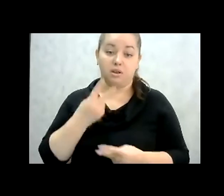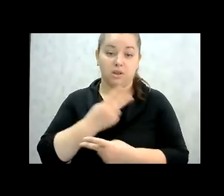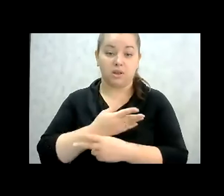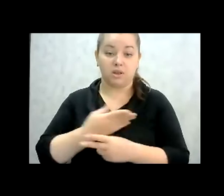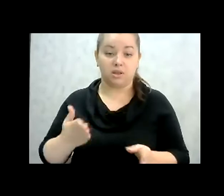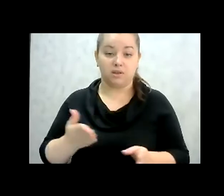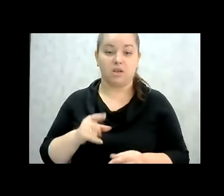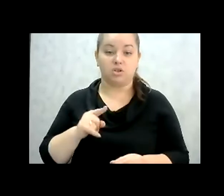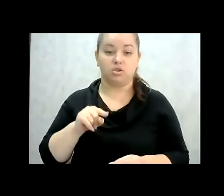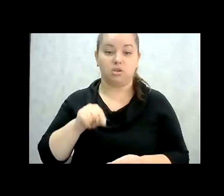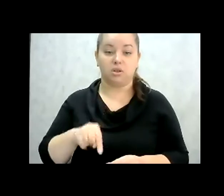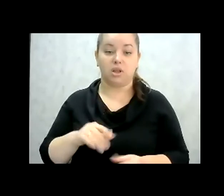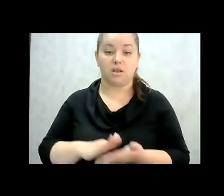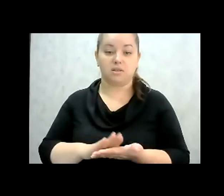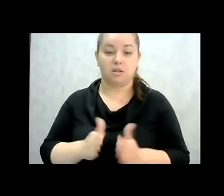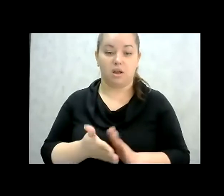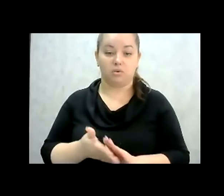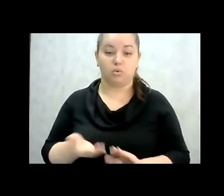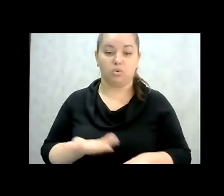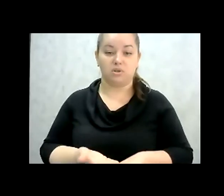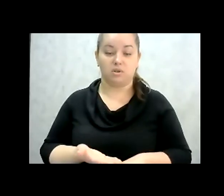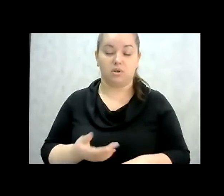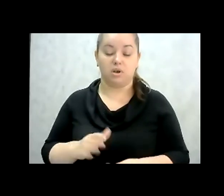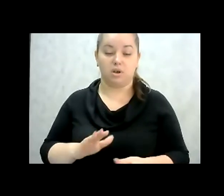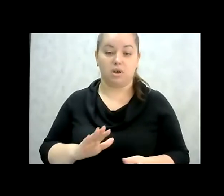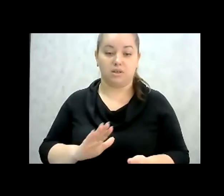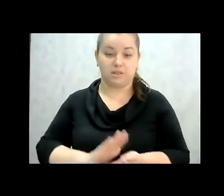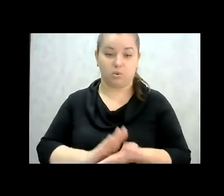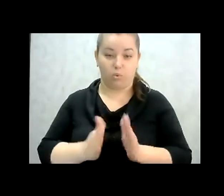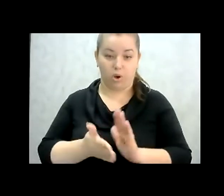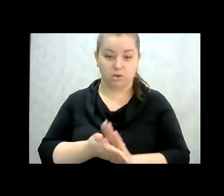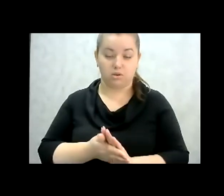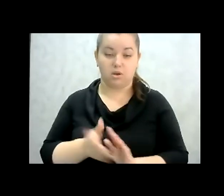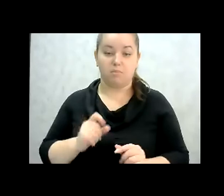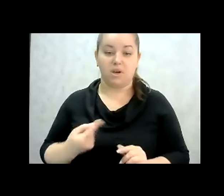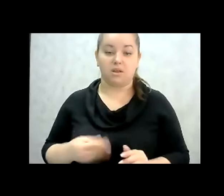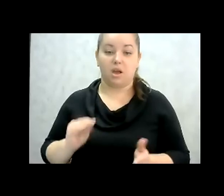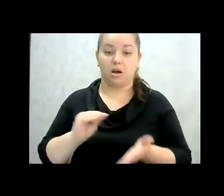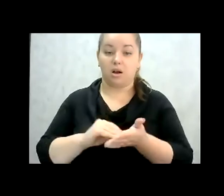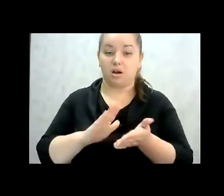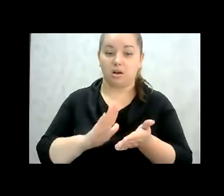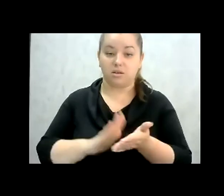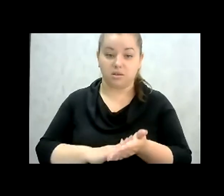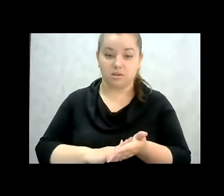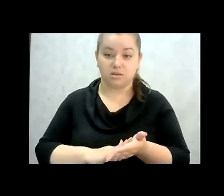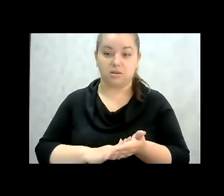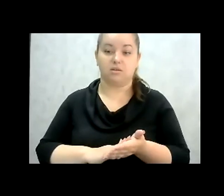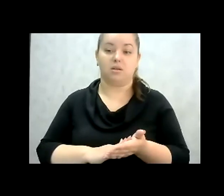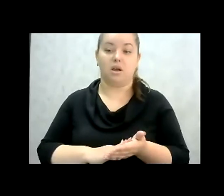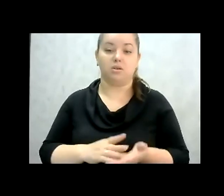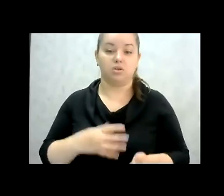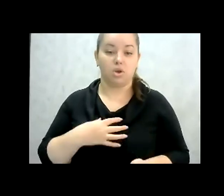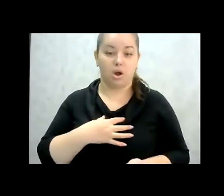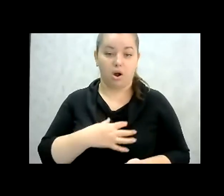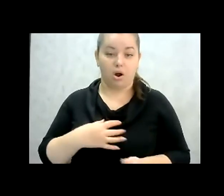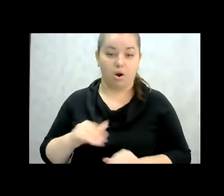Election Commission and other election officials, as well as legislative and sub-legal novelties, which enhance the inclusiveness